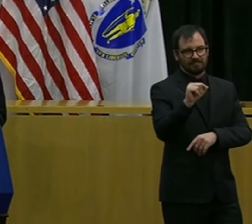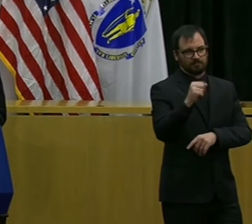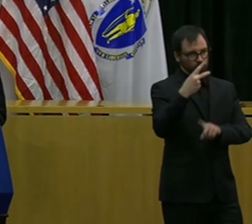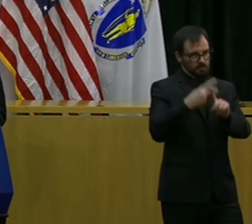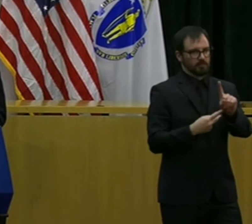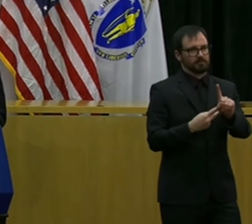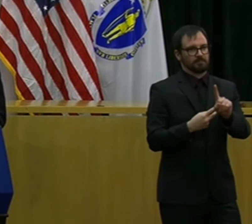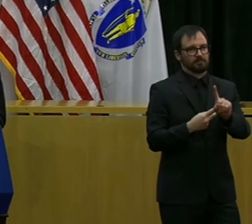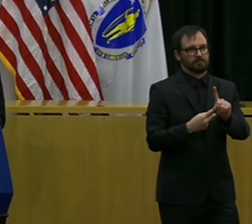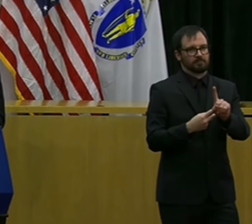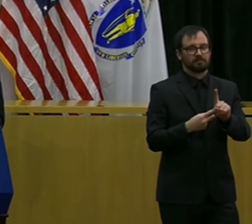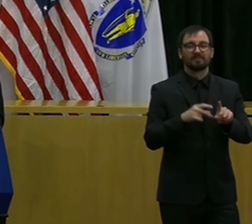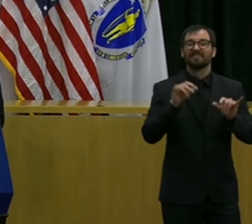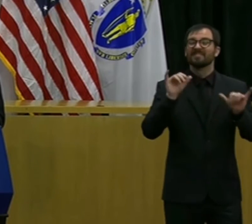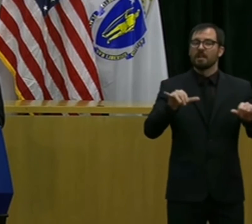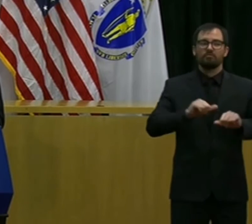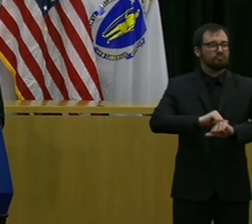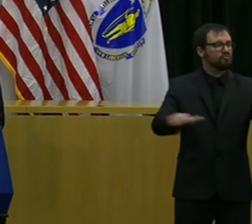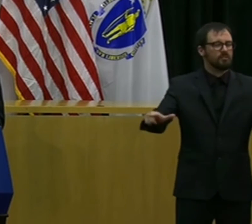I'm sorry.